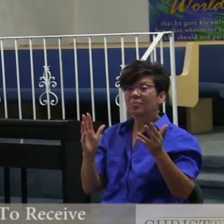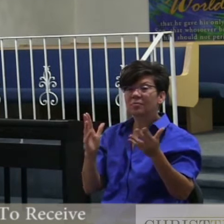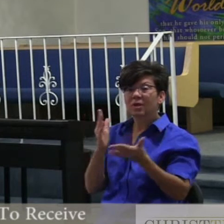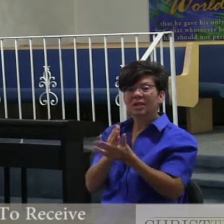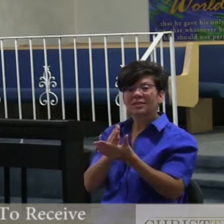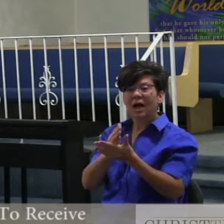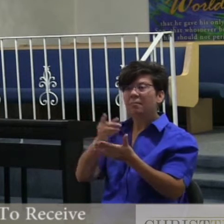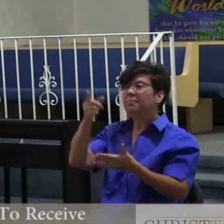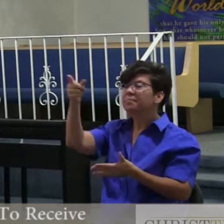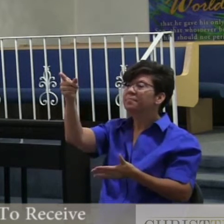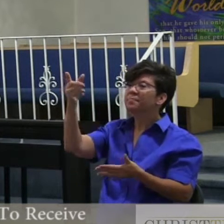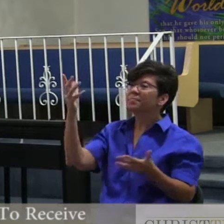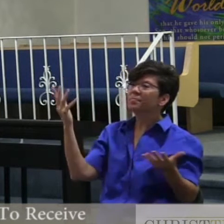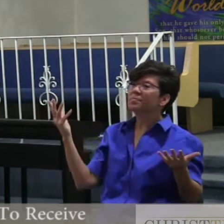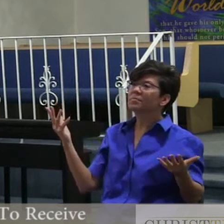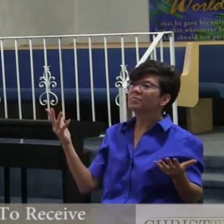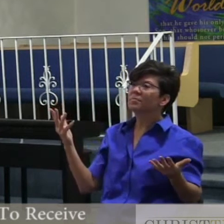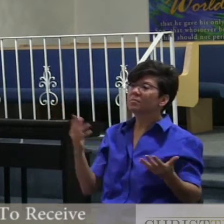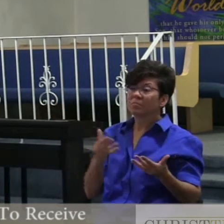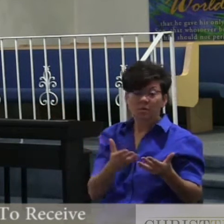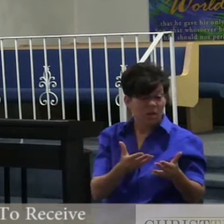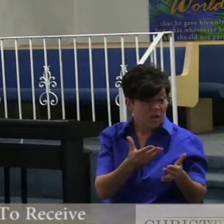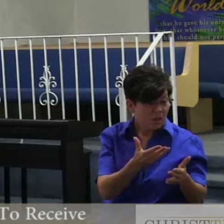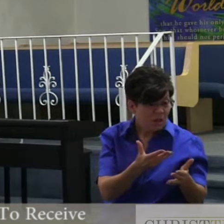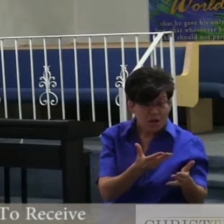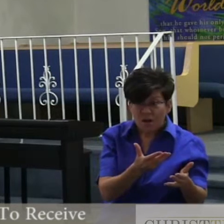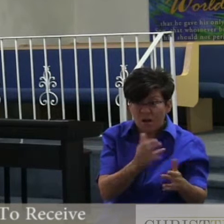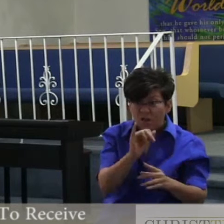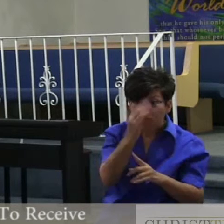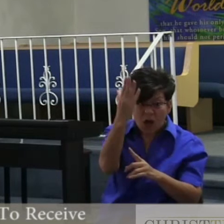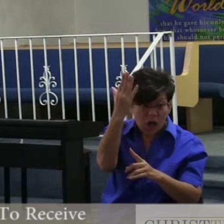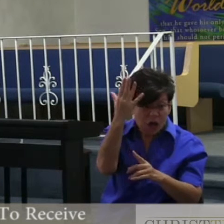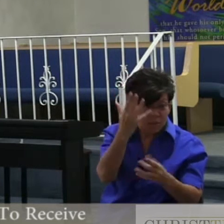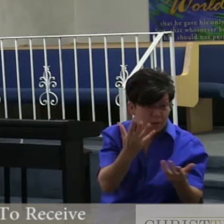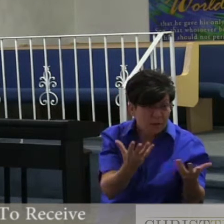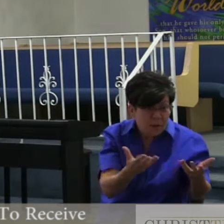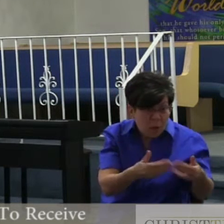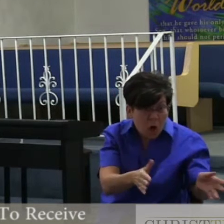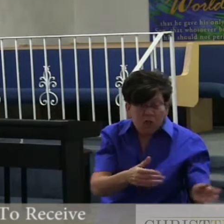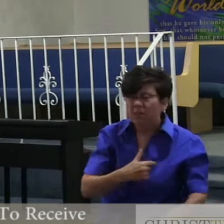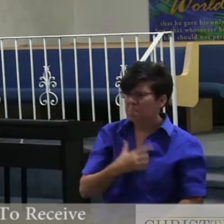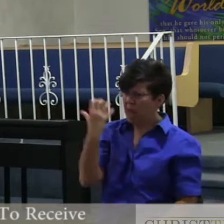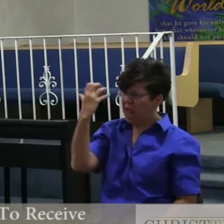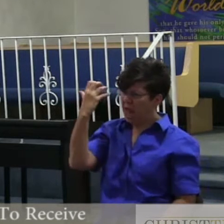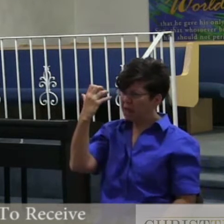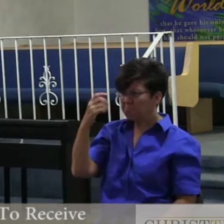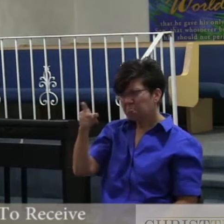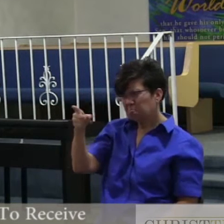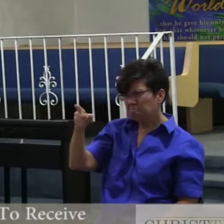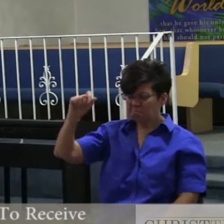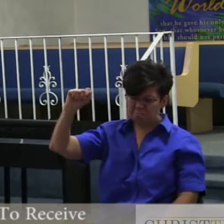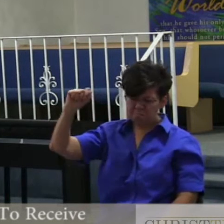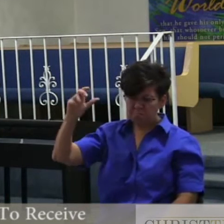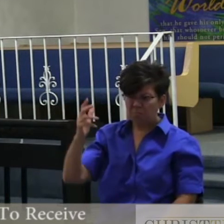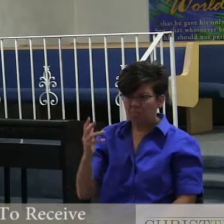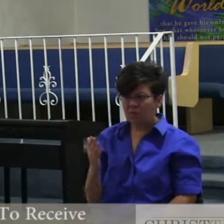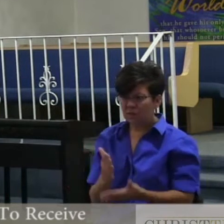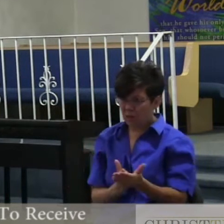God when they lose their job because they're upset, they're mad. They want to take it out on